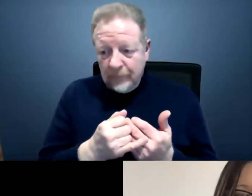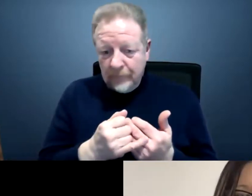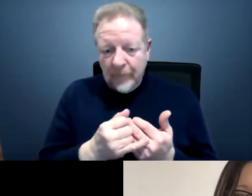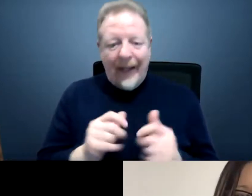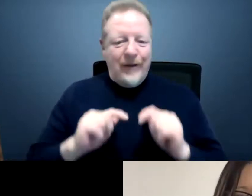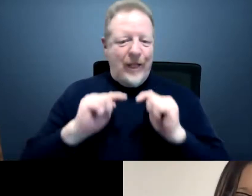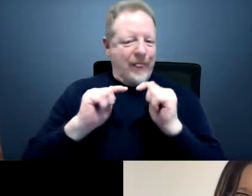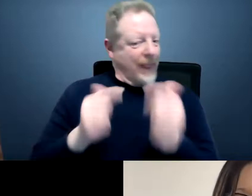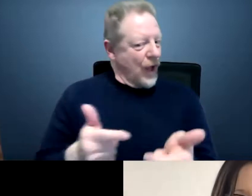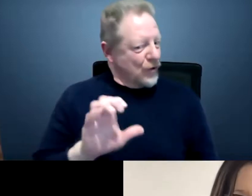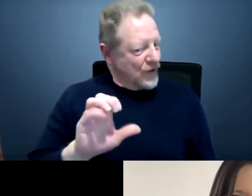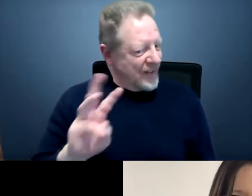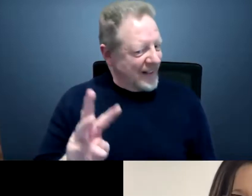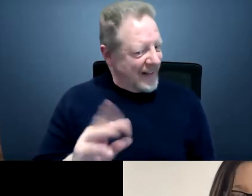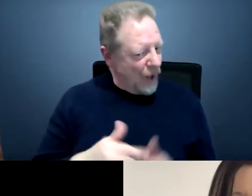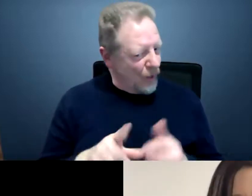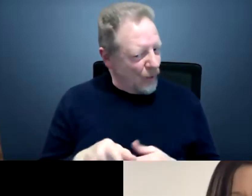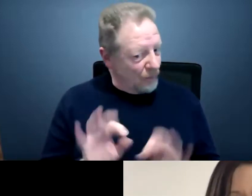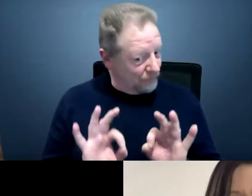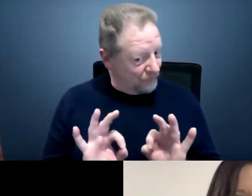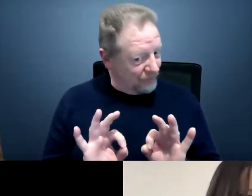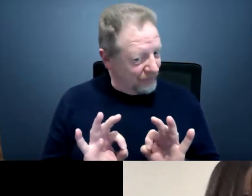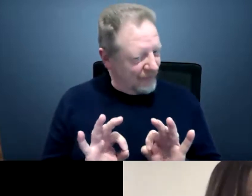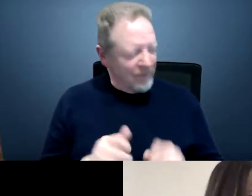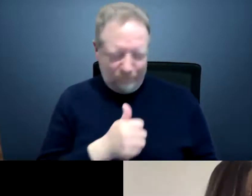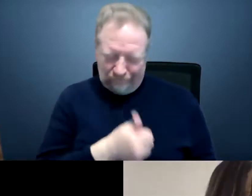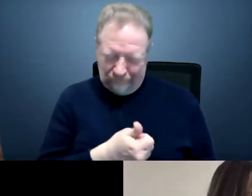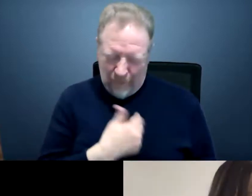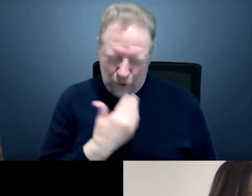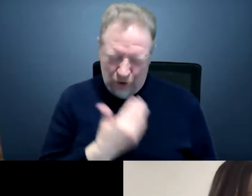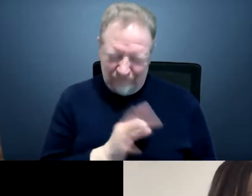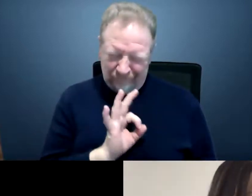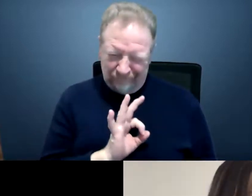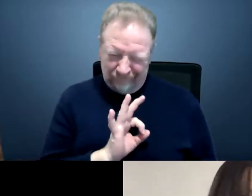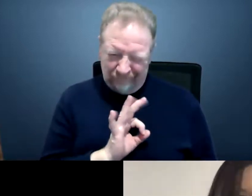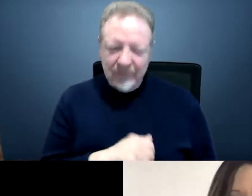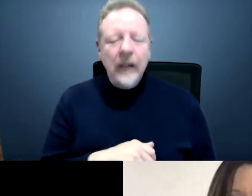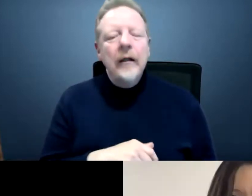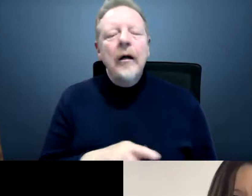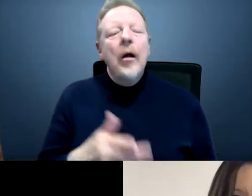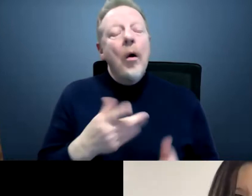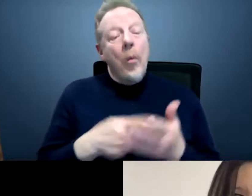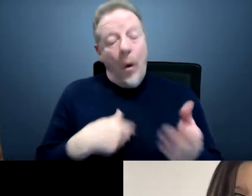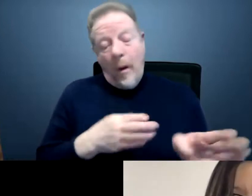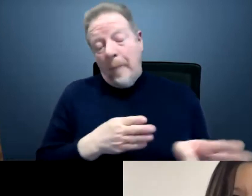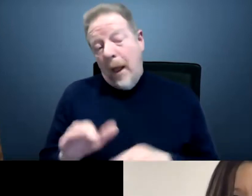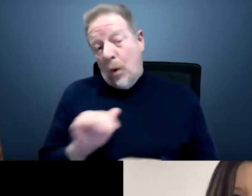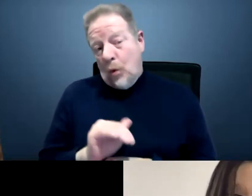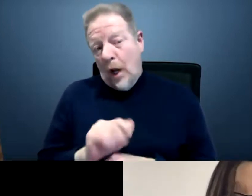Christine. How are you? Good, Brett, how are you? What we had planned tonight was to share at least